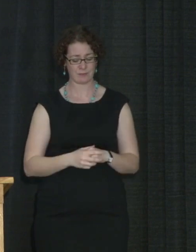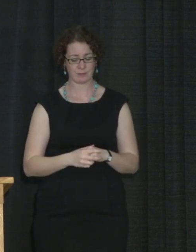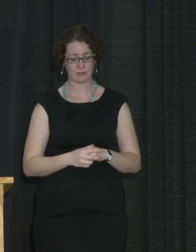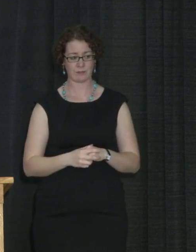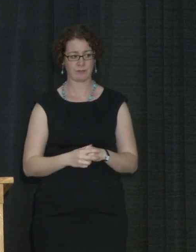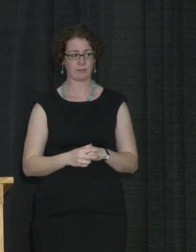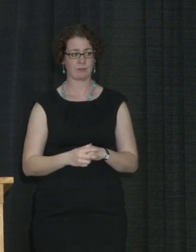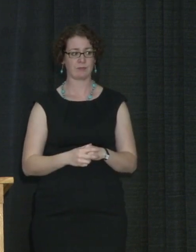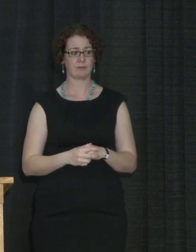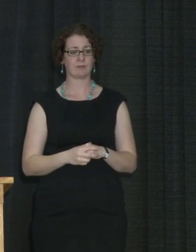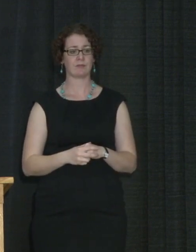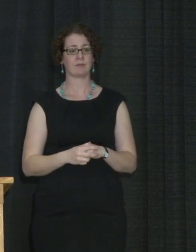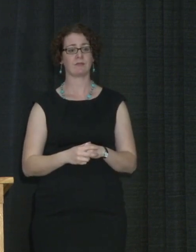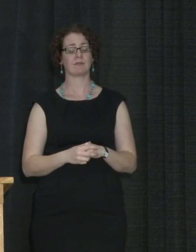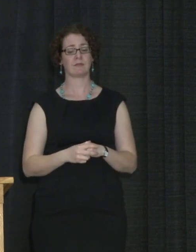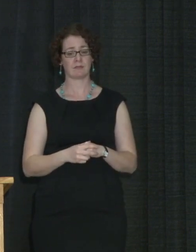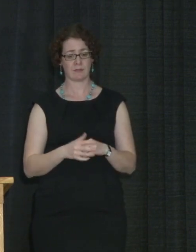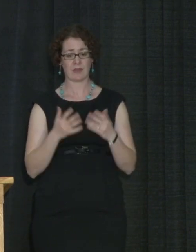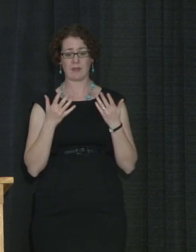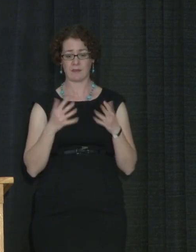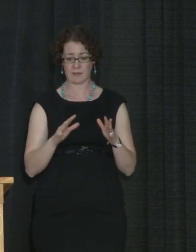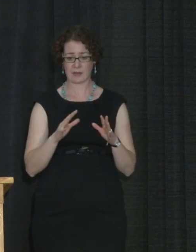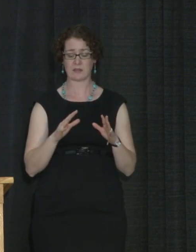I had attended